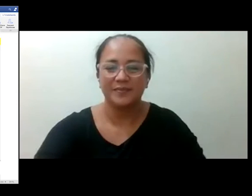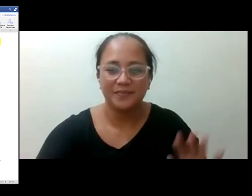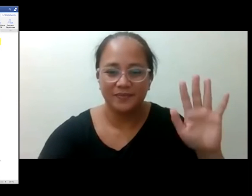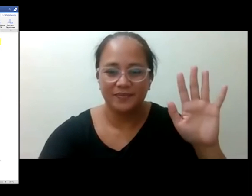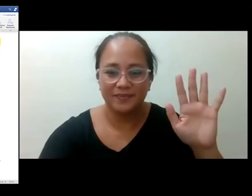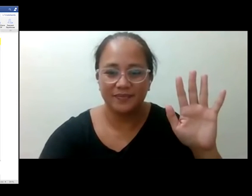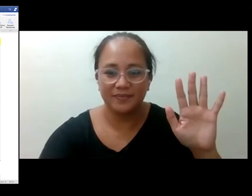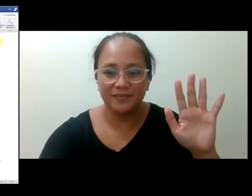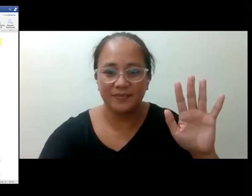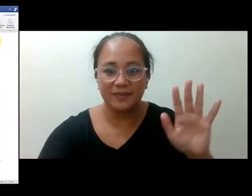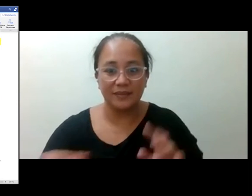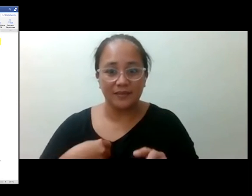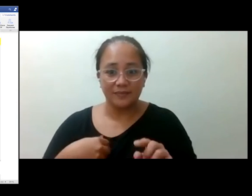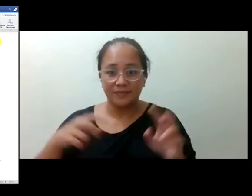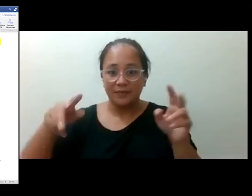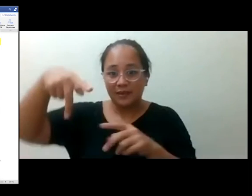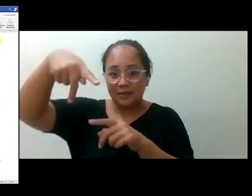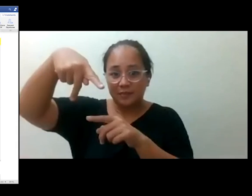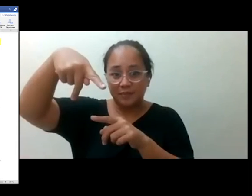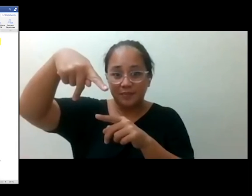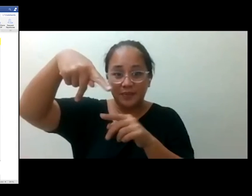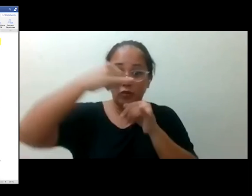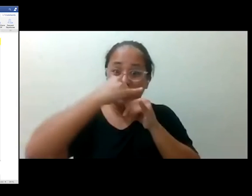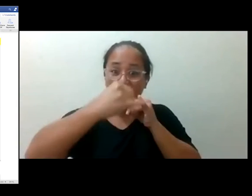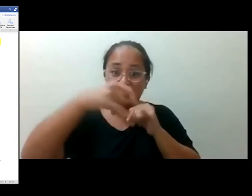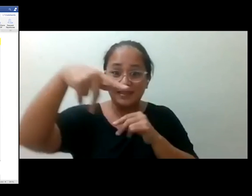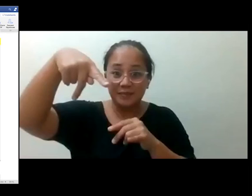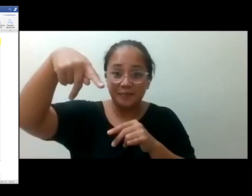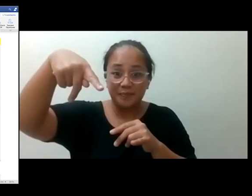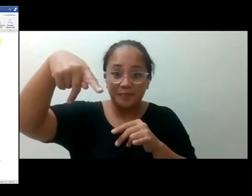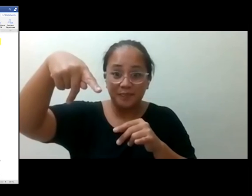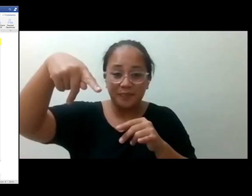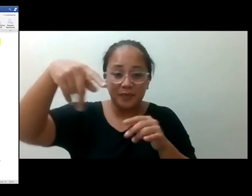pull the predicate, the last predicate, pull that up